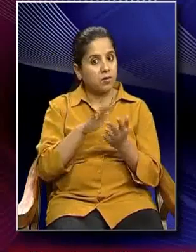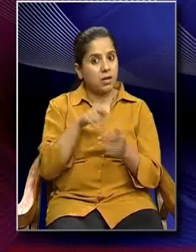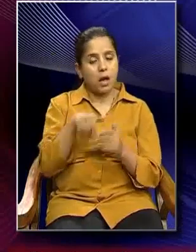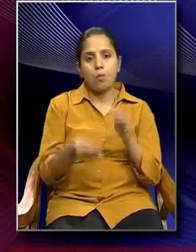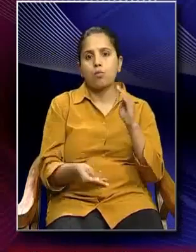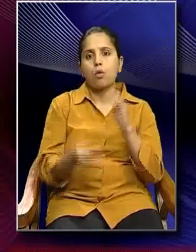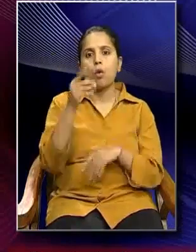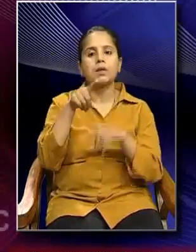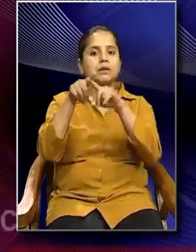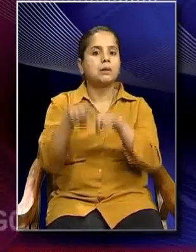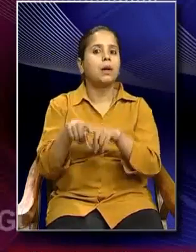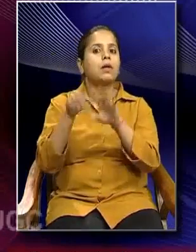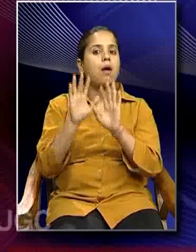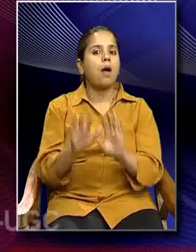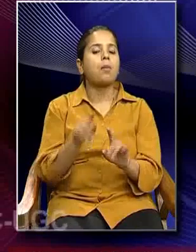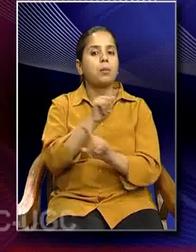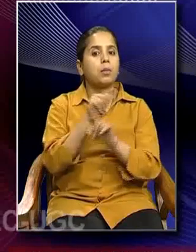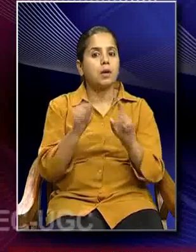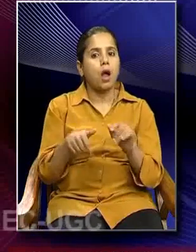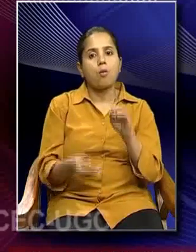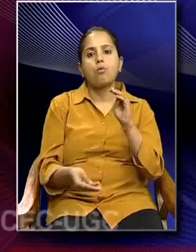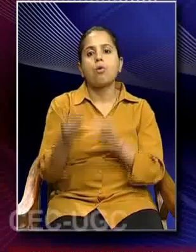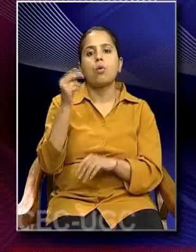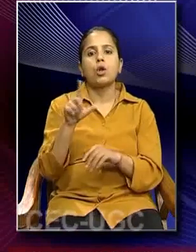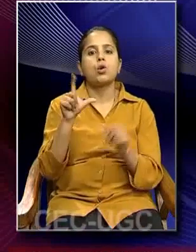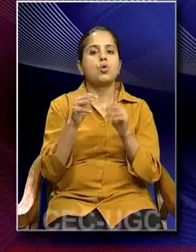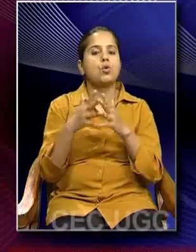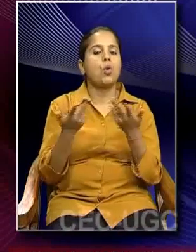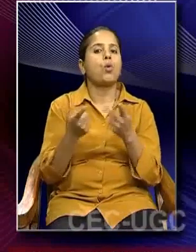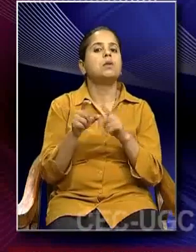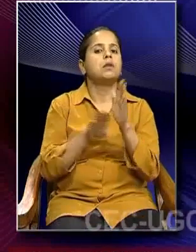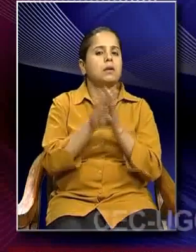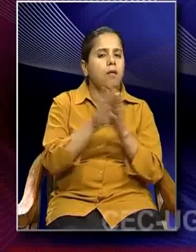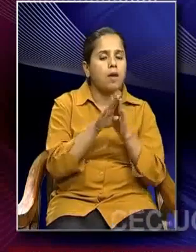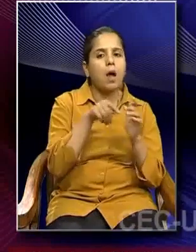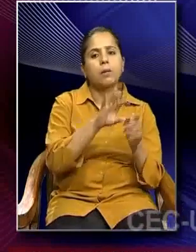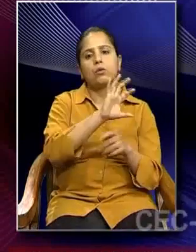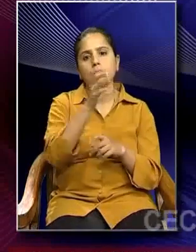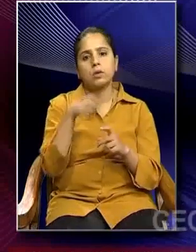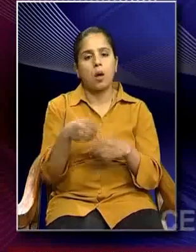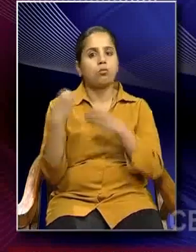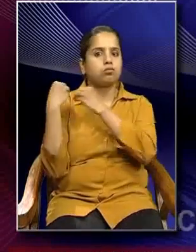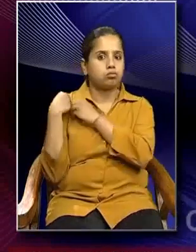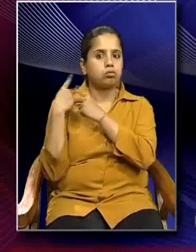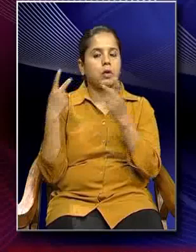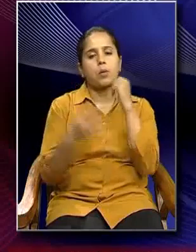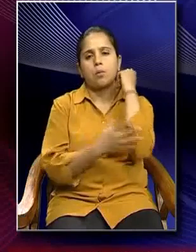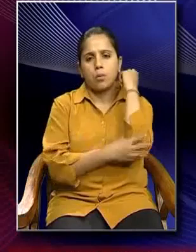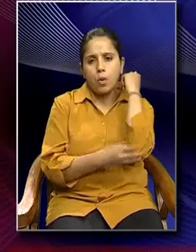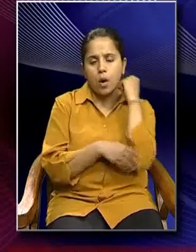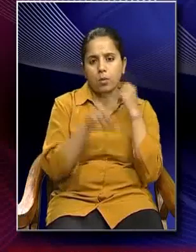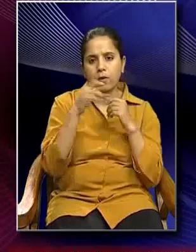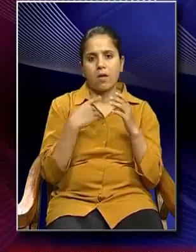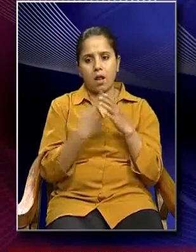increasing dependency ratios which is rising in the low developing nations and creating the burden of poverty and